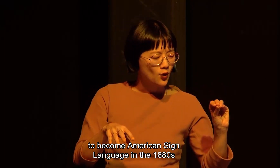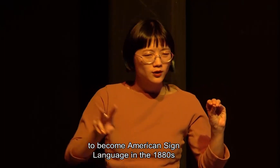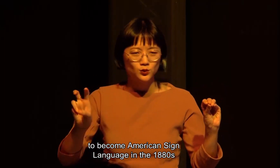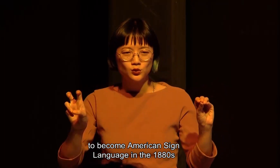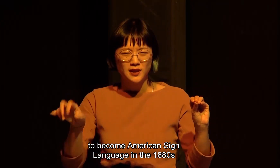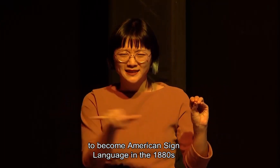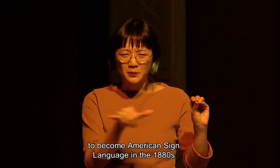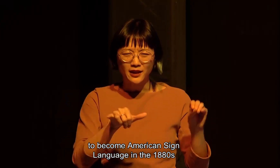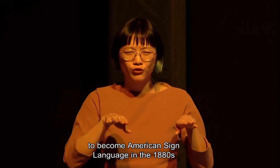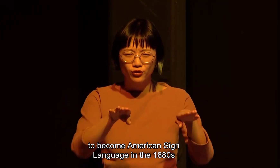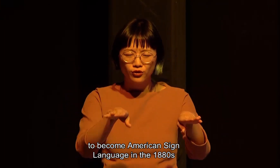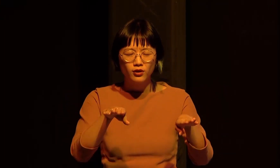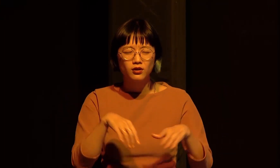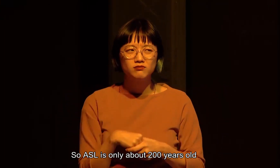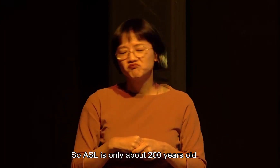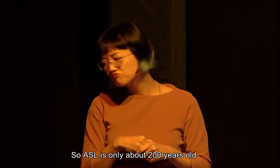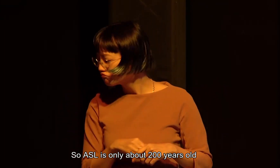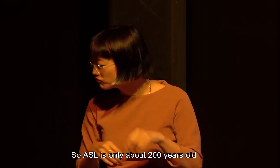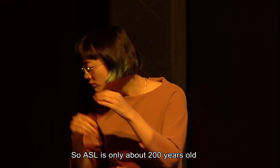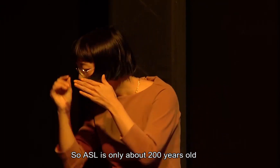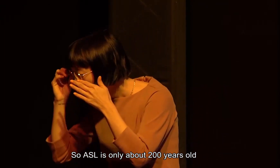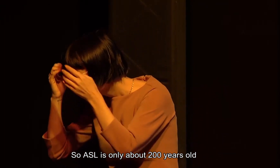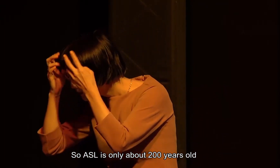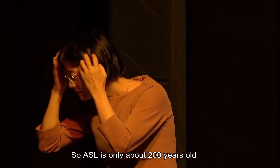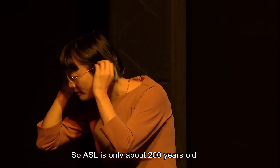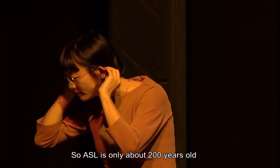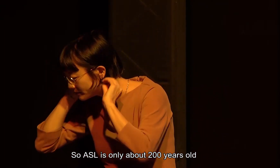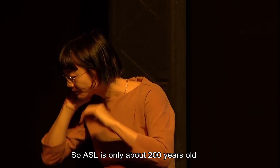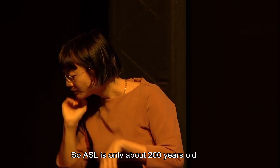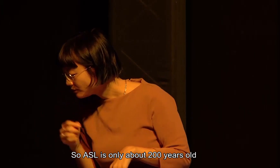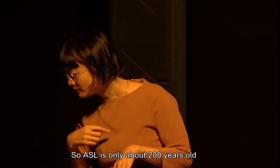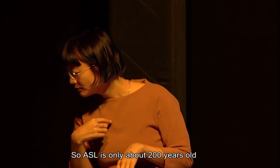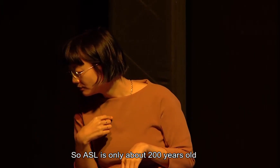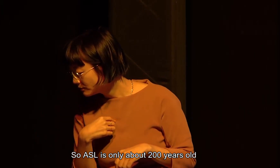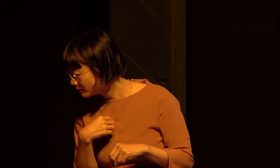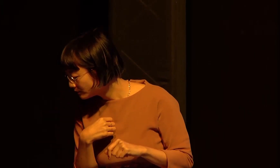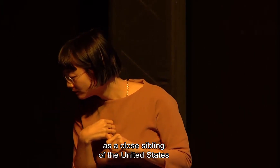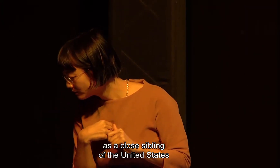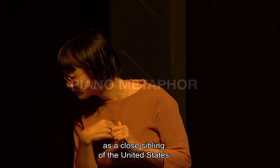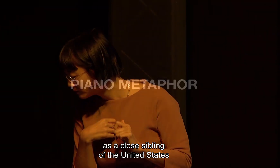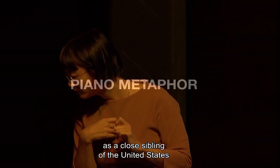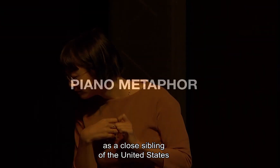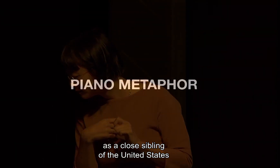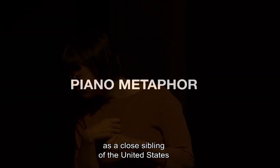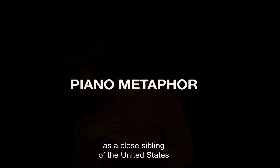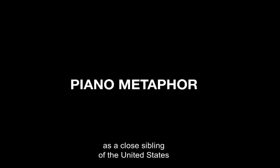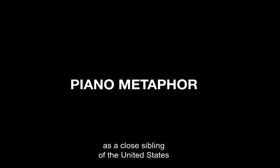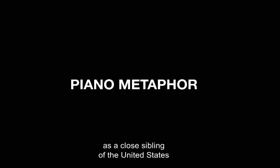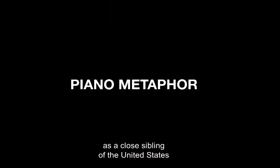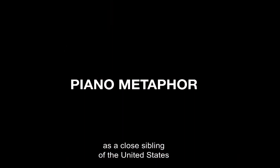Language in the 1880s. So ASL is only about 200 years old as a close sibling